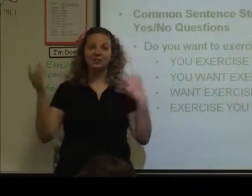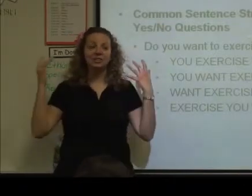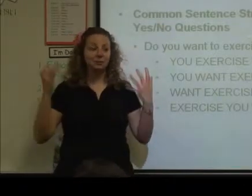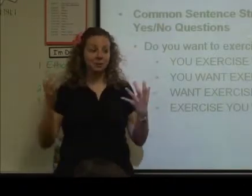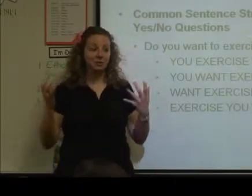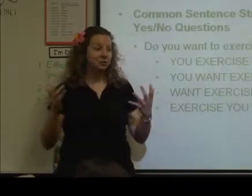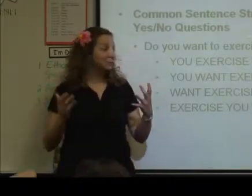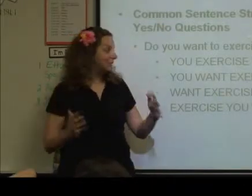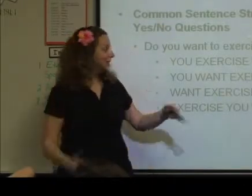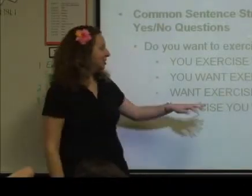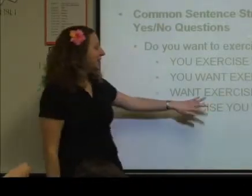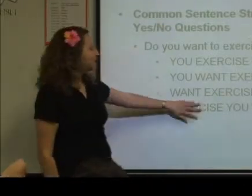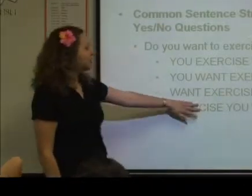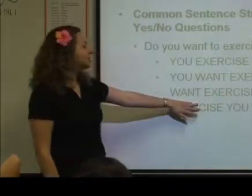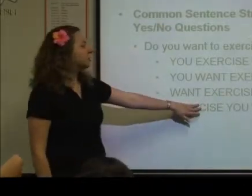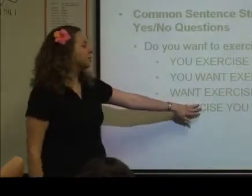things, but you guys are doing really good. Okay, try this one.